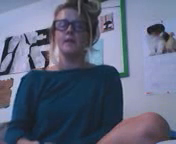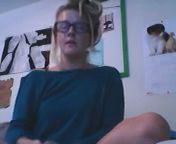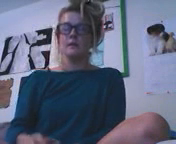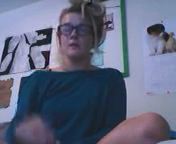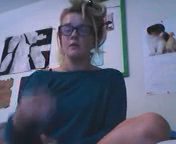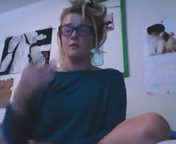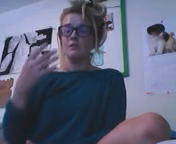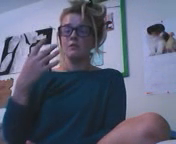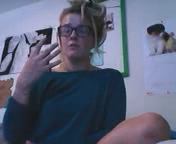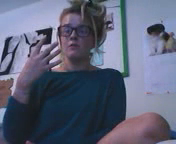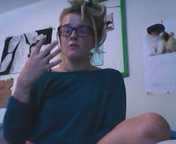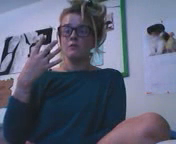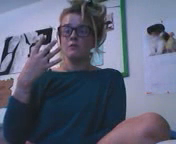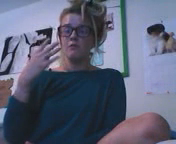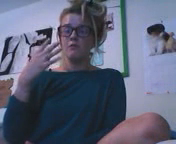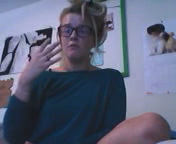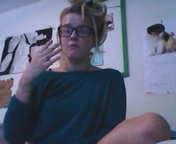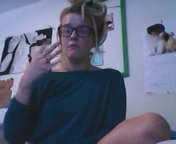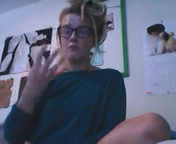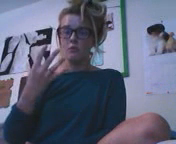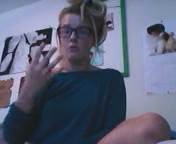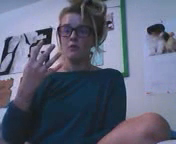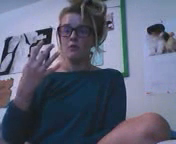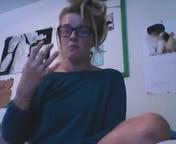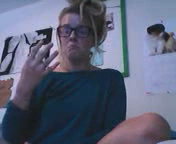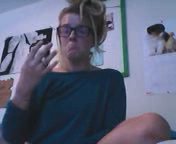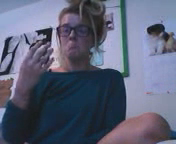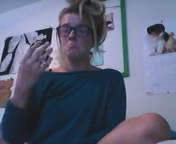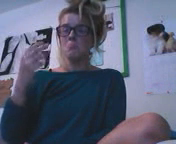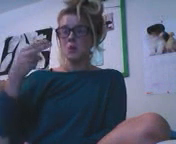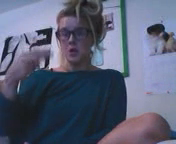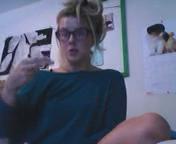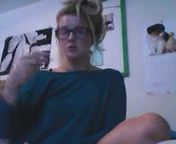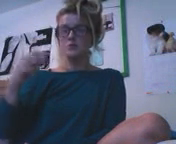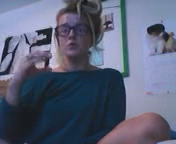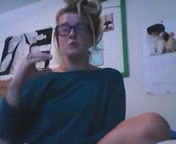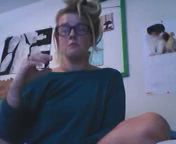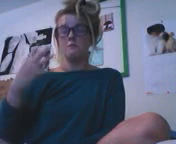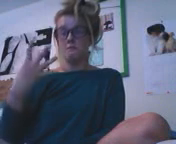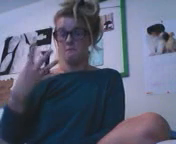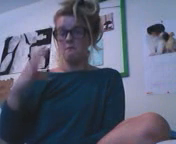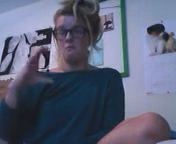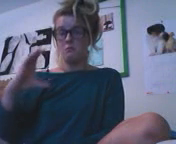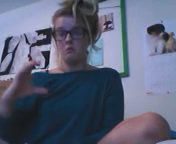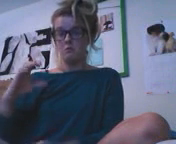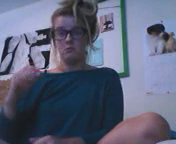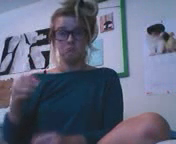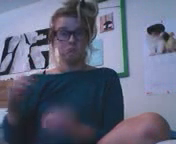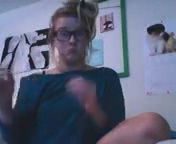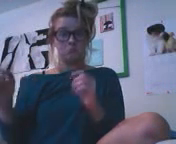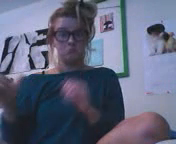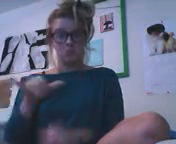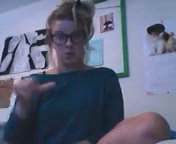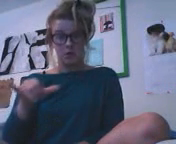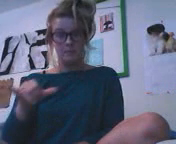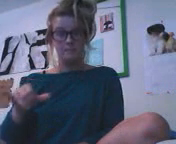each side, but on our product side we have 8 chlorine atoms, and on our reactant side we only have 2 chlorine atoms. So in order to